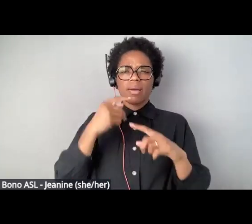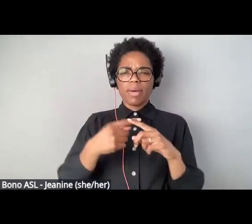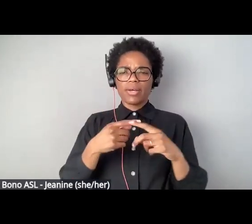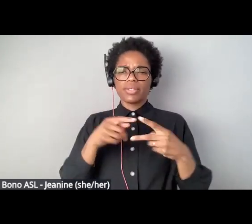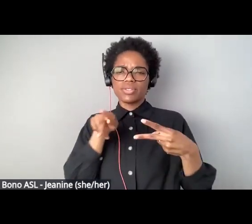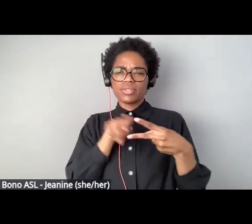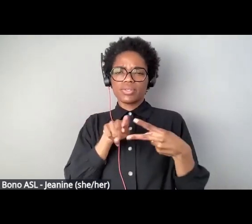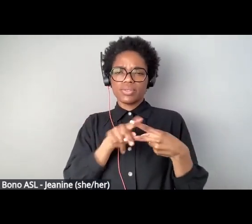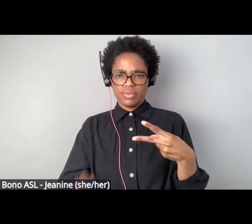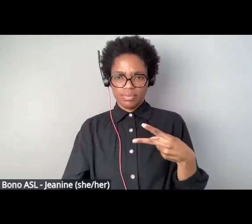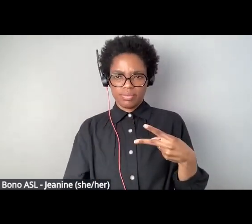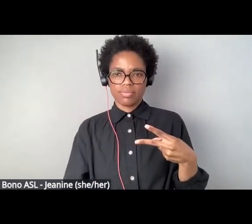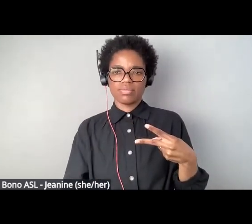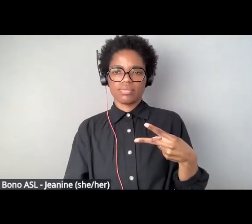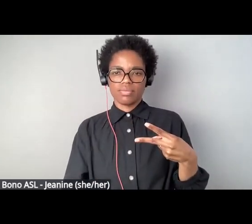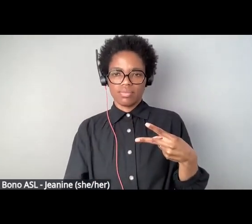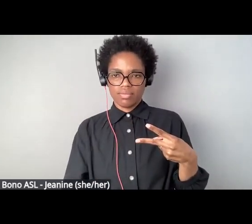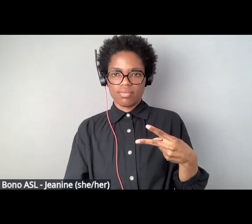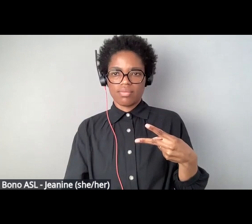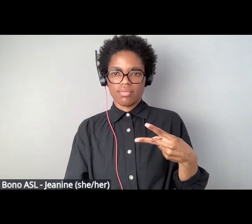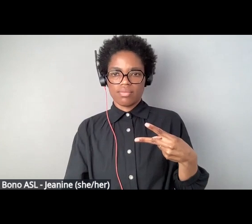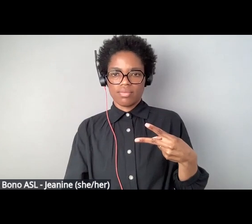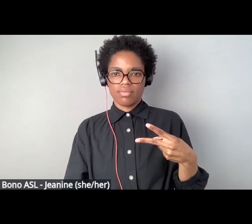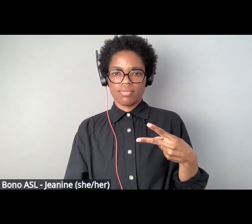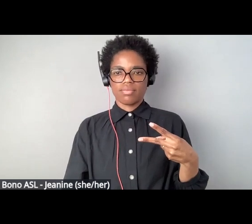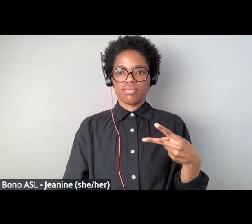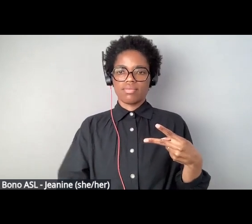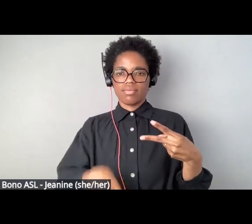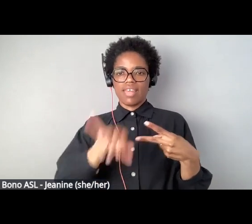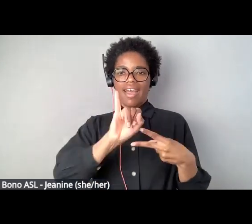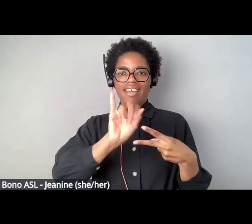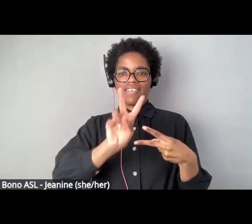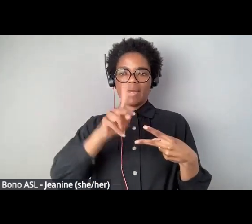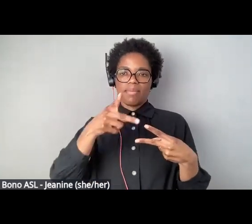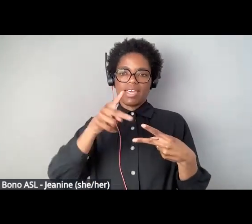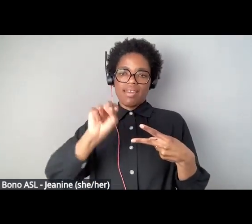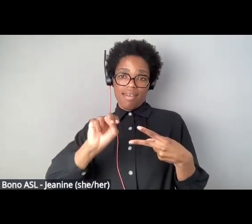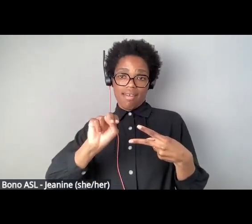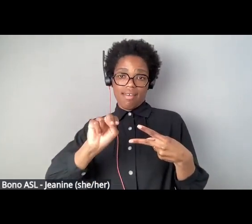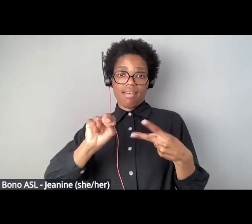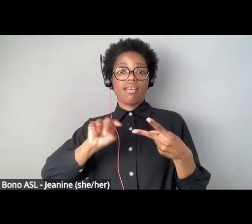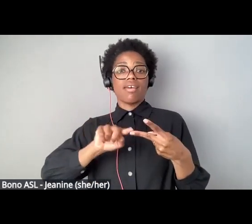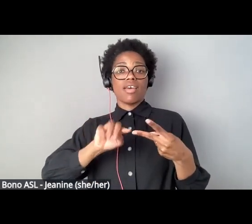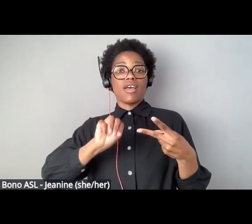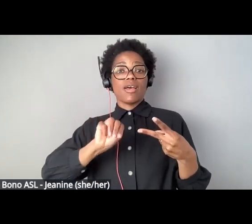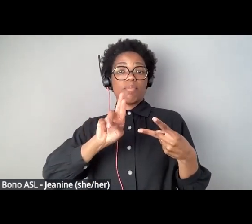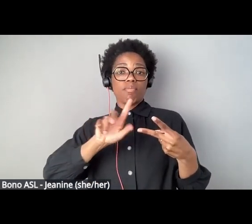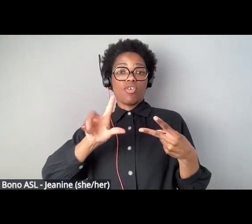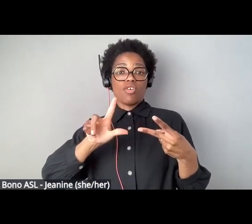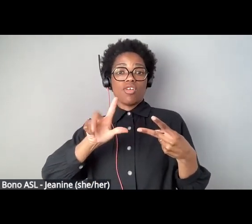personal information like an email address to sign up. Mullvad even offers